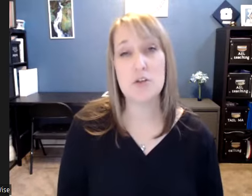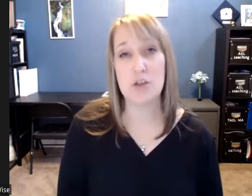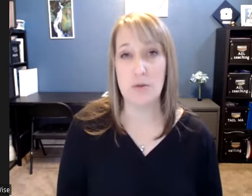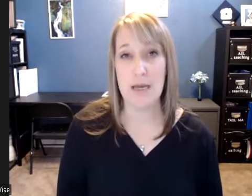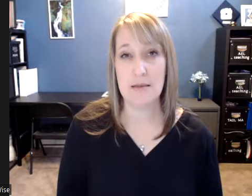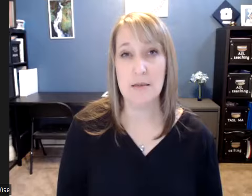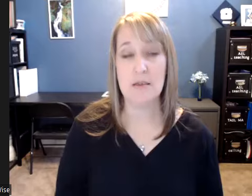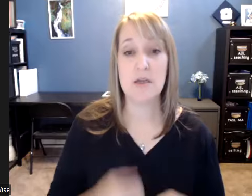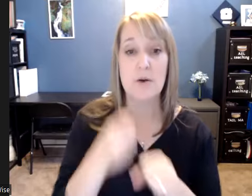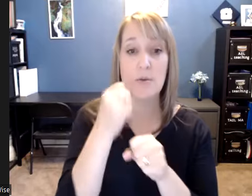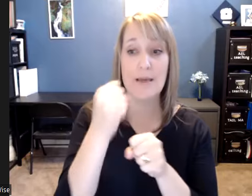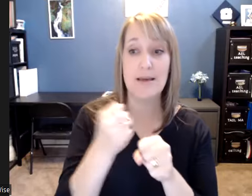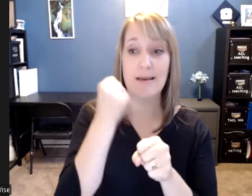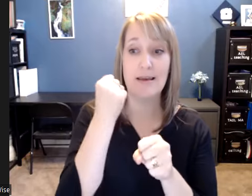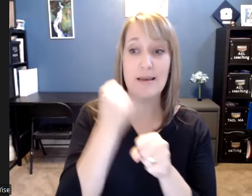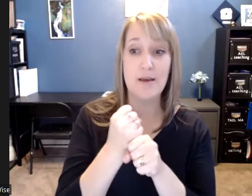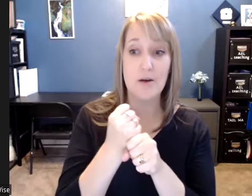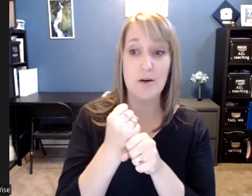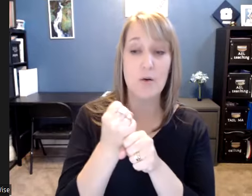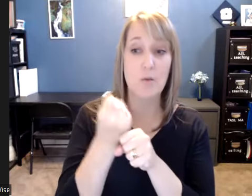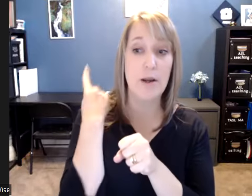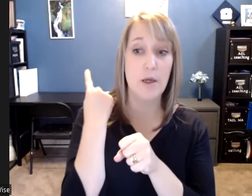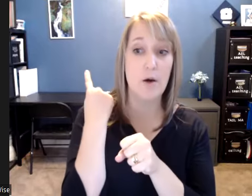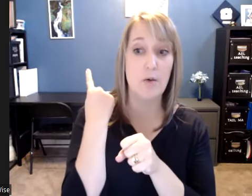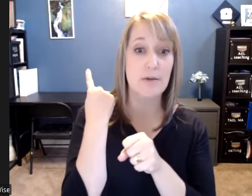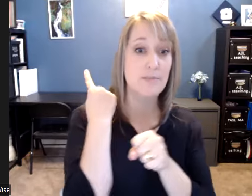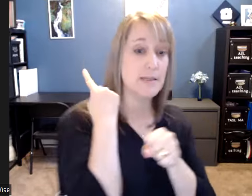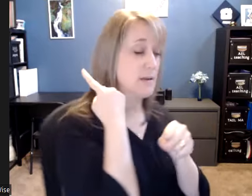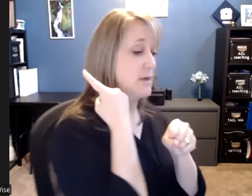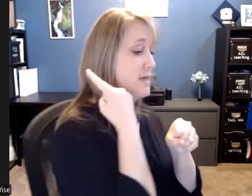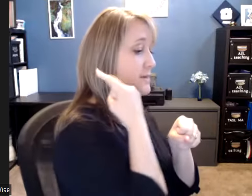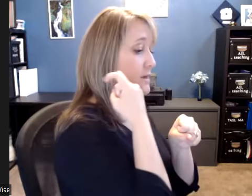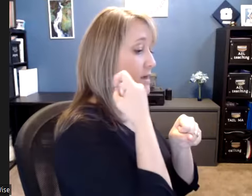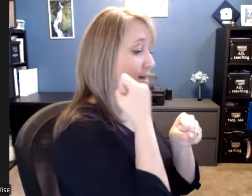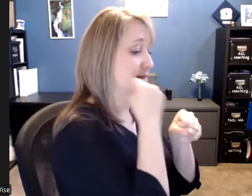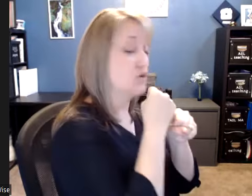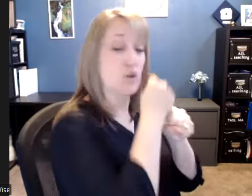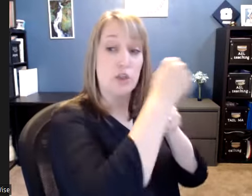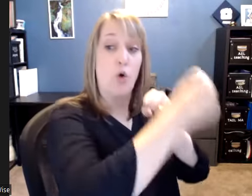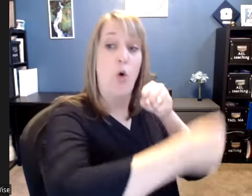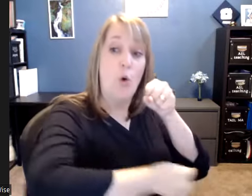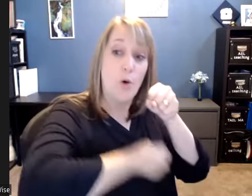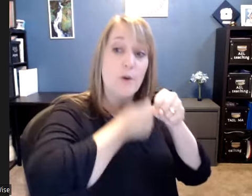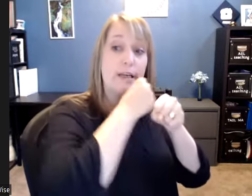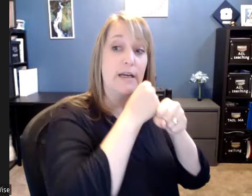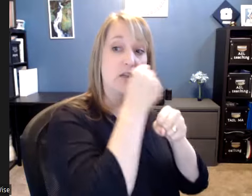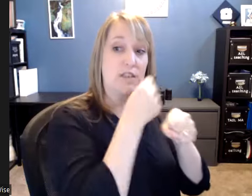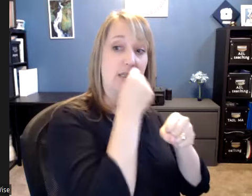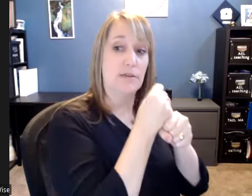2 ways. So it would be year 1 ago is basically what it is. Instead of doing like the whole year, it's just a